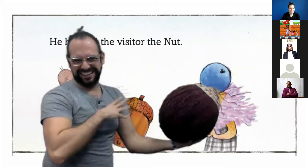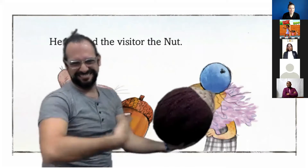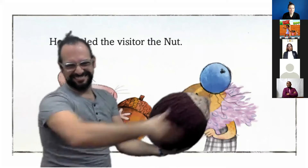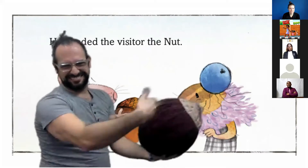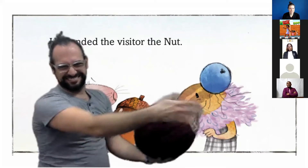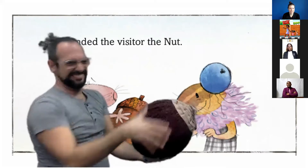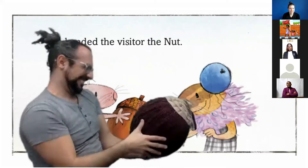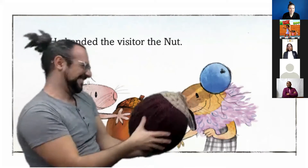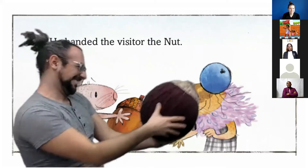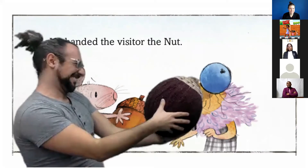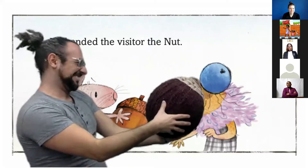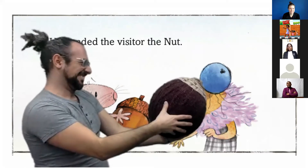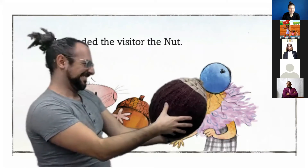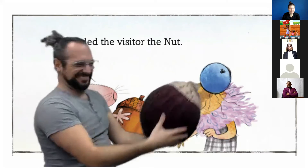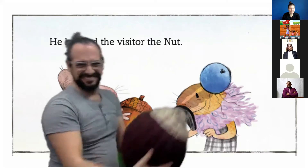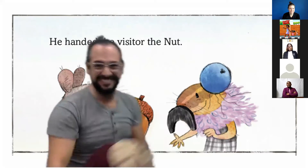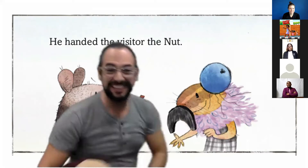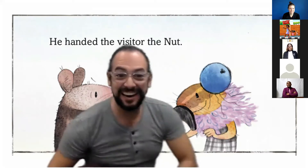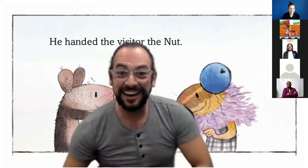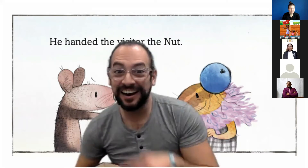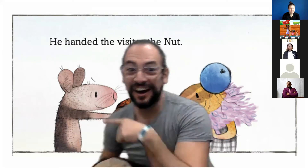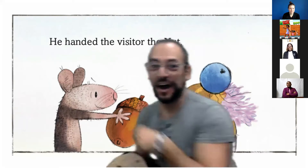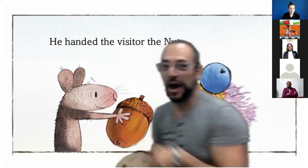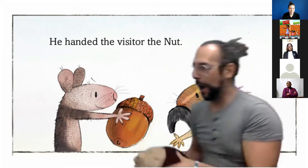He handed the visitor the nut.